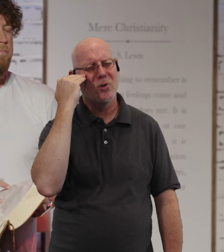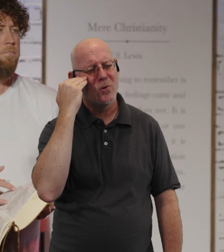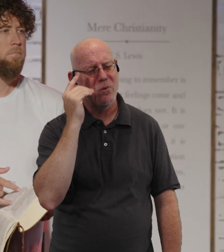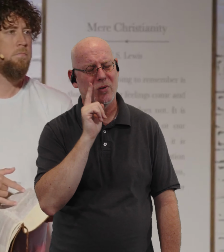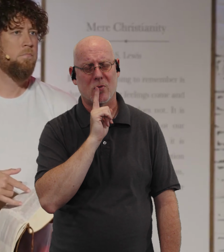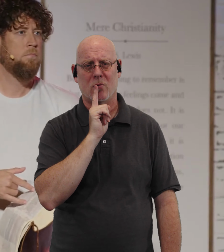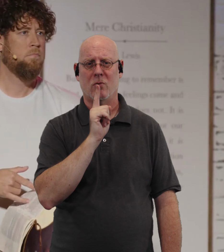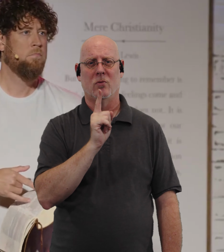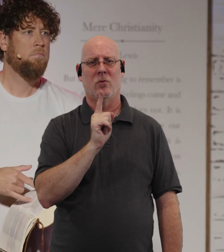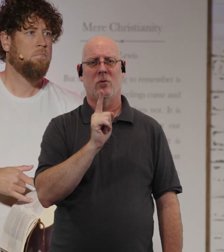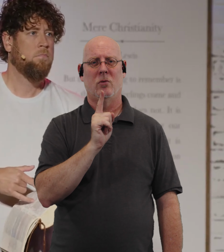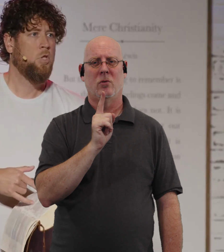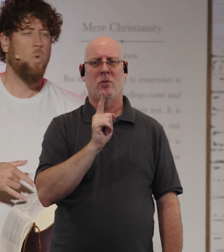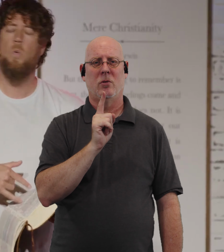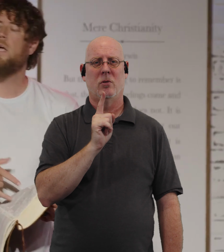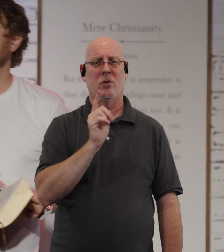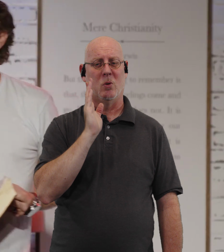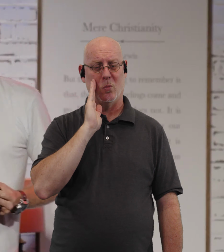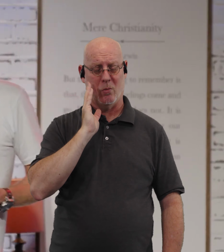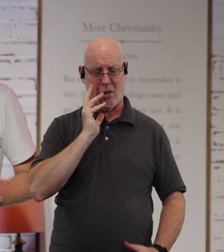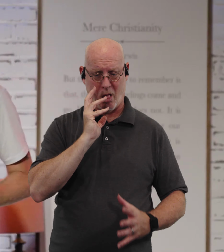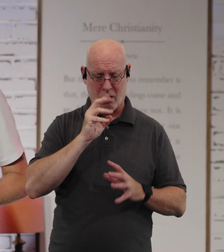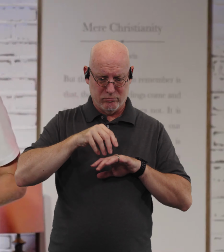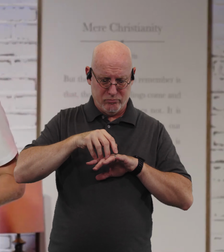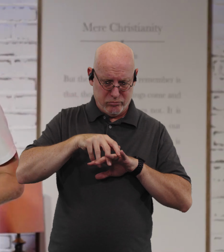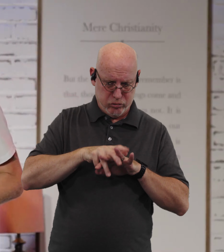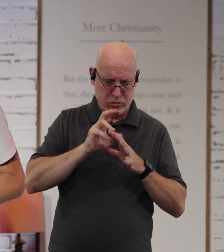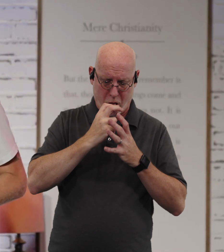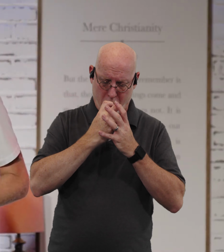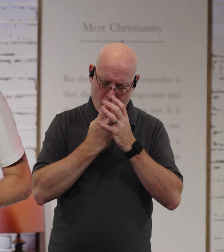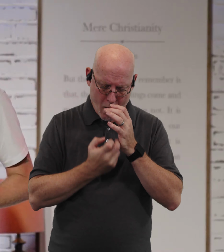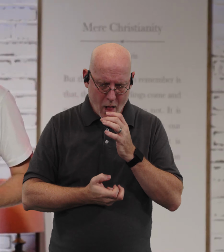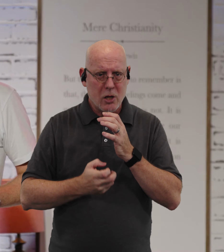That's right. Will we immerse ourselves in it?